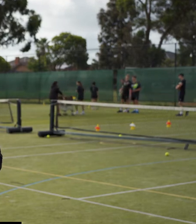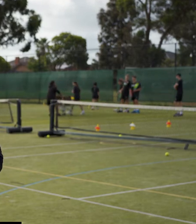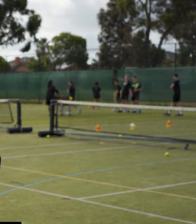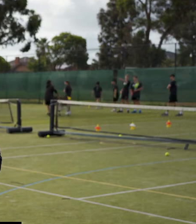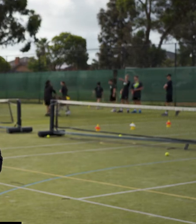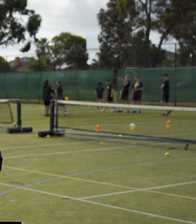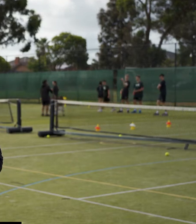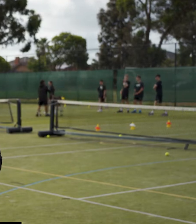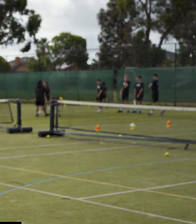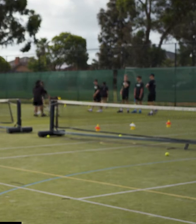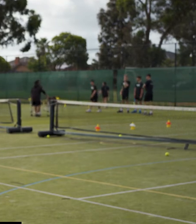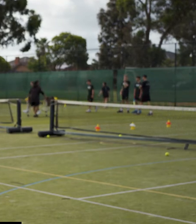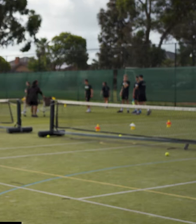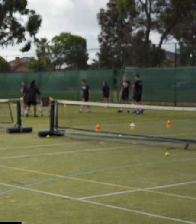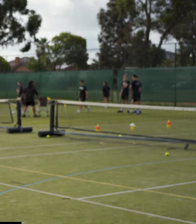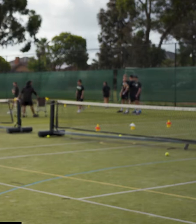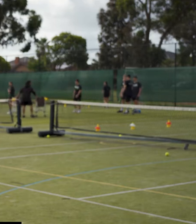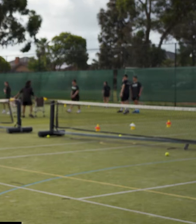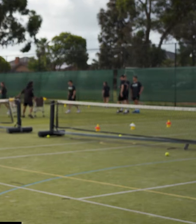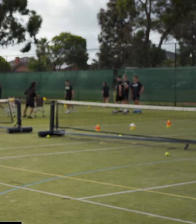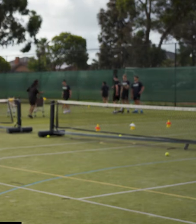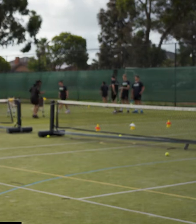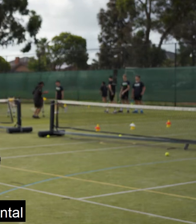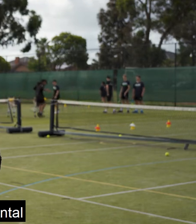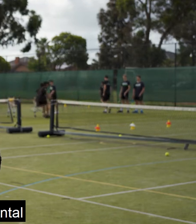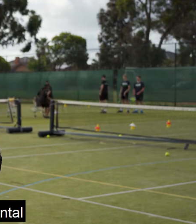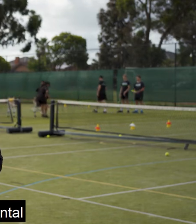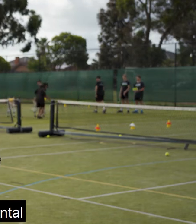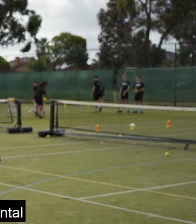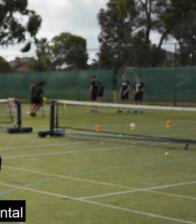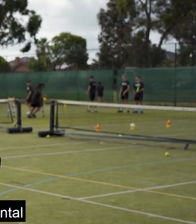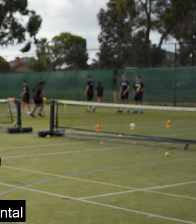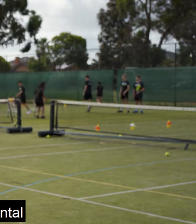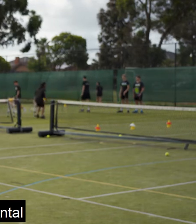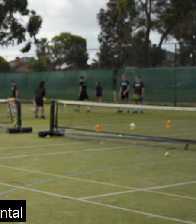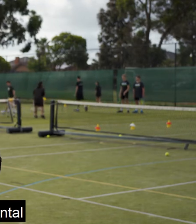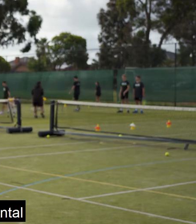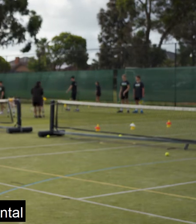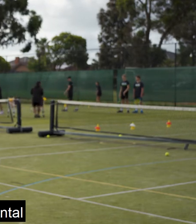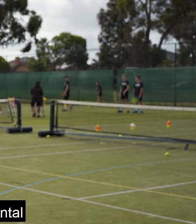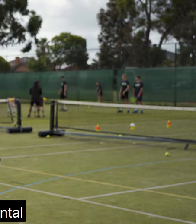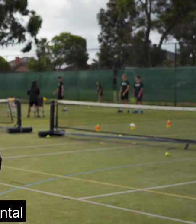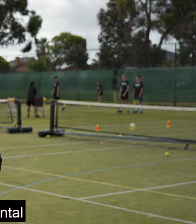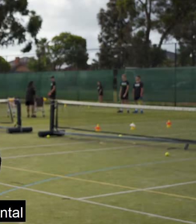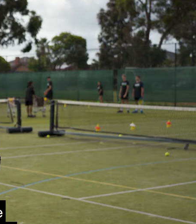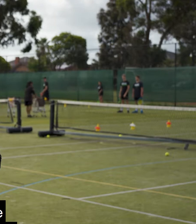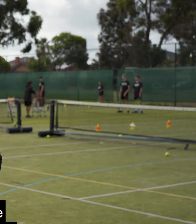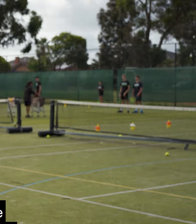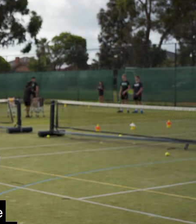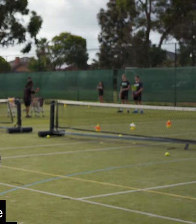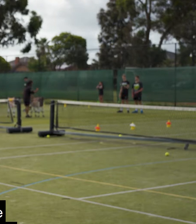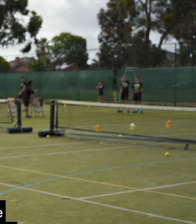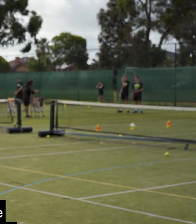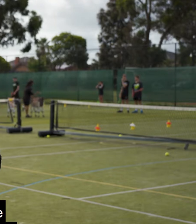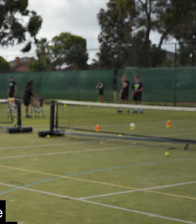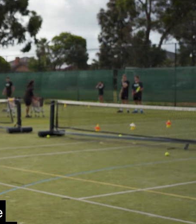mindfulness, gratitude, resilience, and work through other aspects of mental fitness. So we had